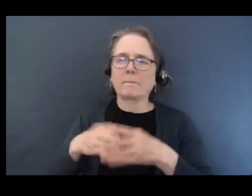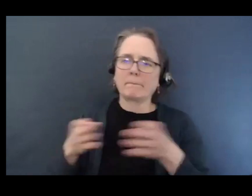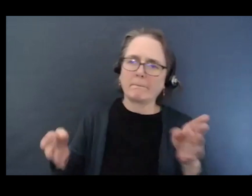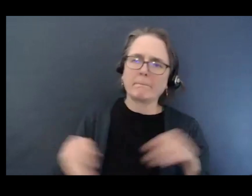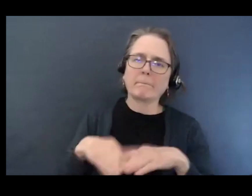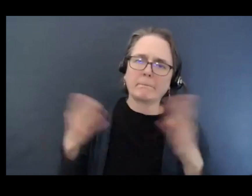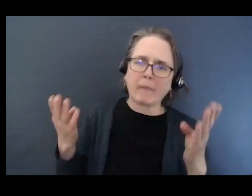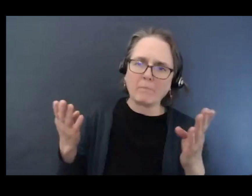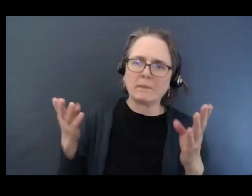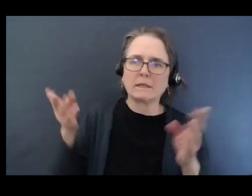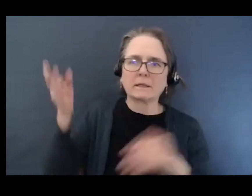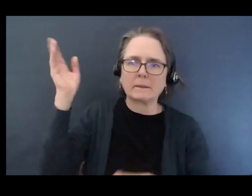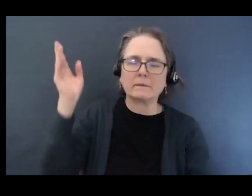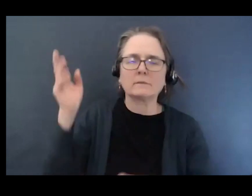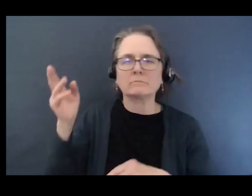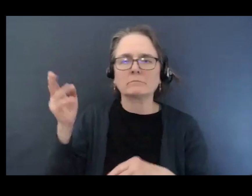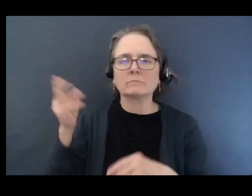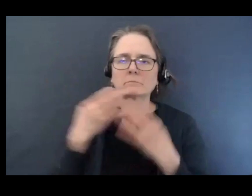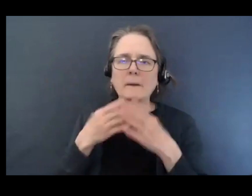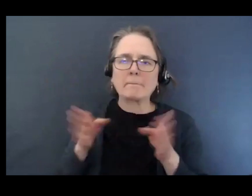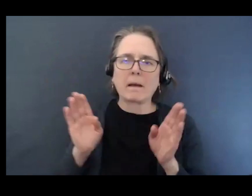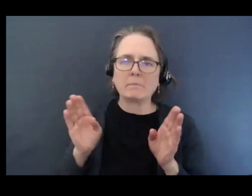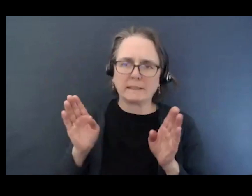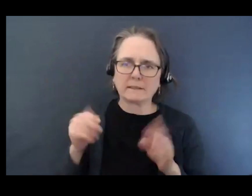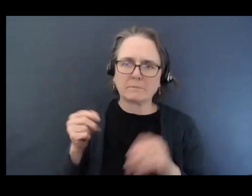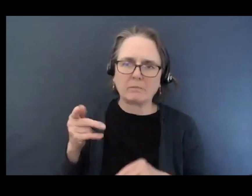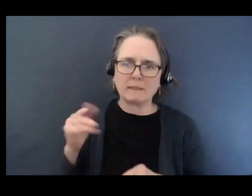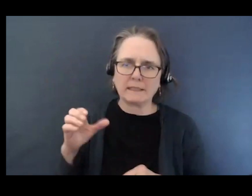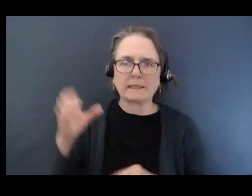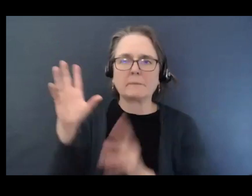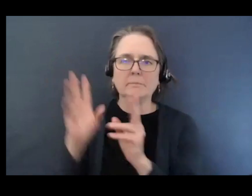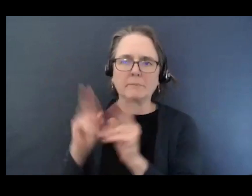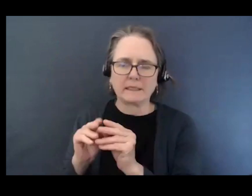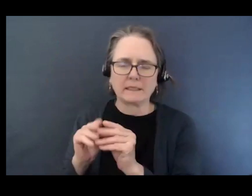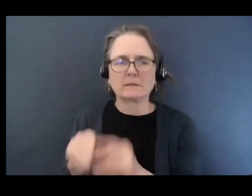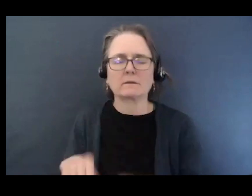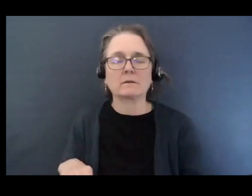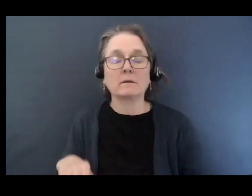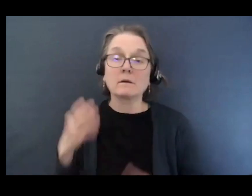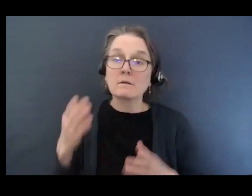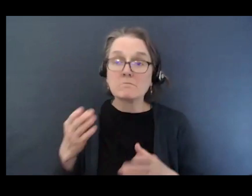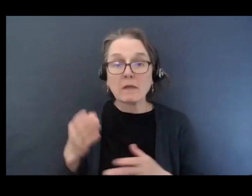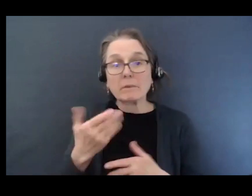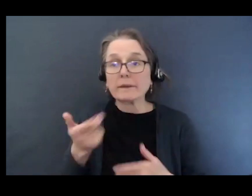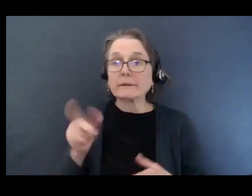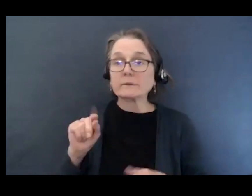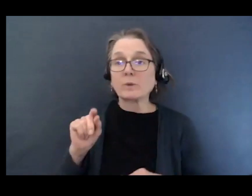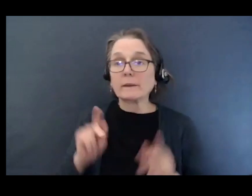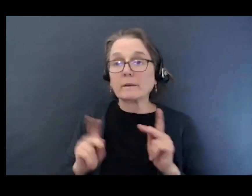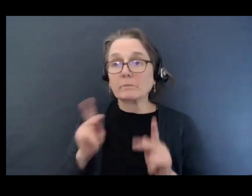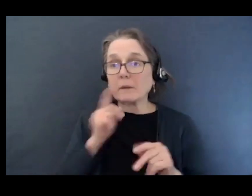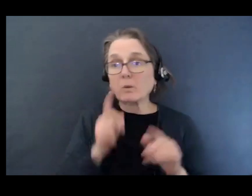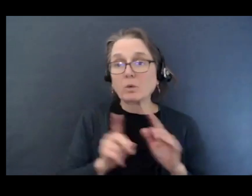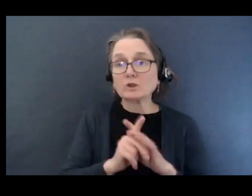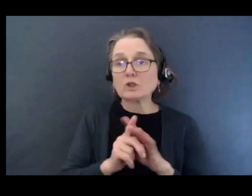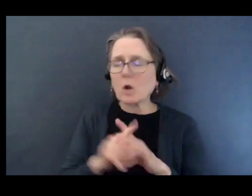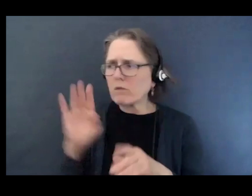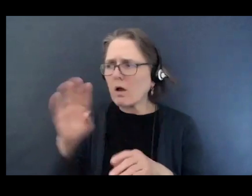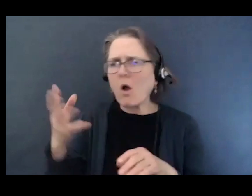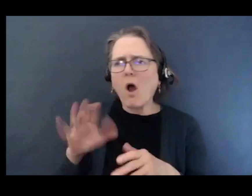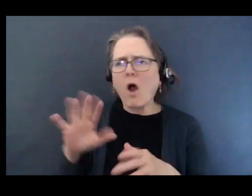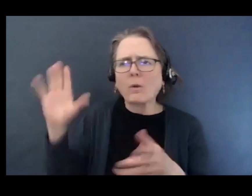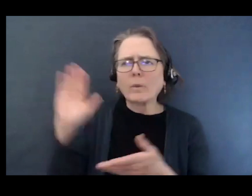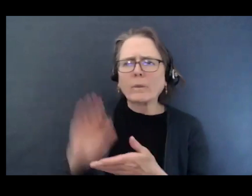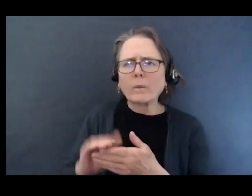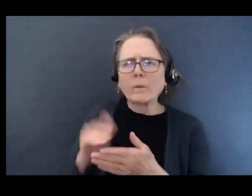access, 20 people who will show up and complain about, oh, you're taking away parking, or you're taking away, a lane, or you're not